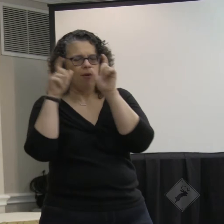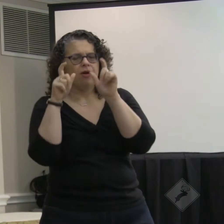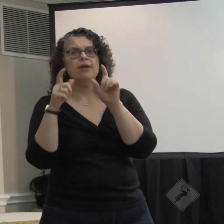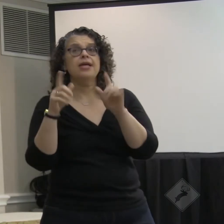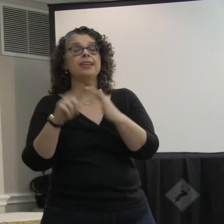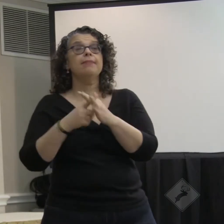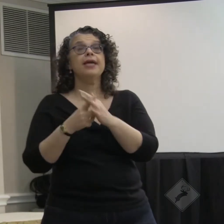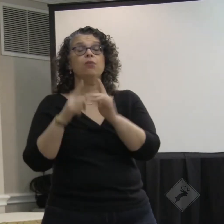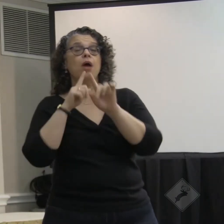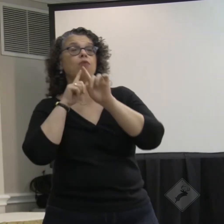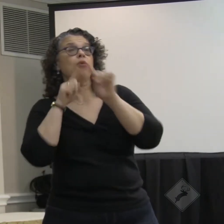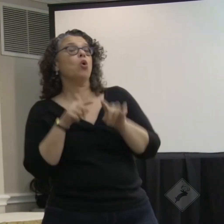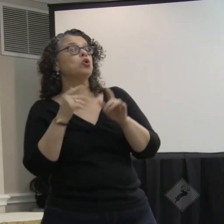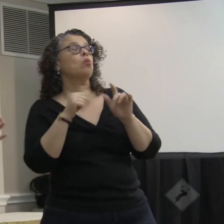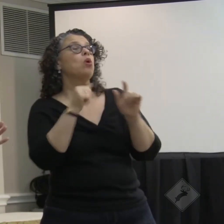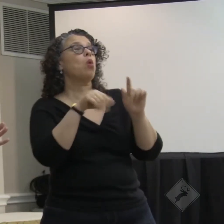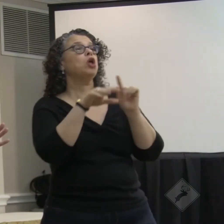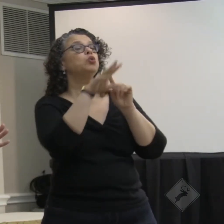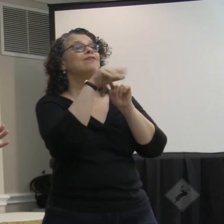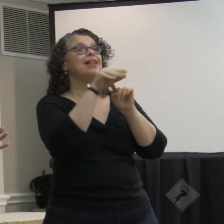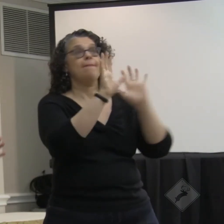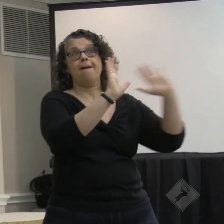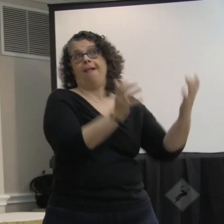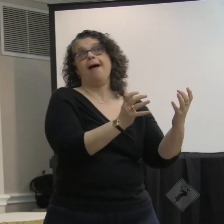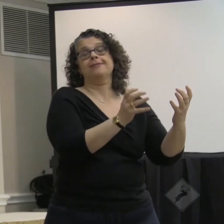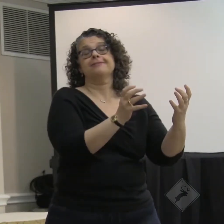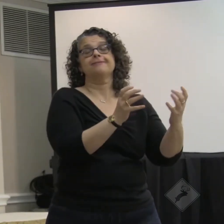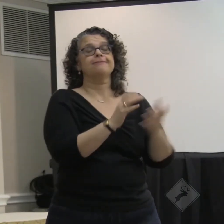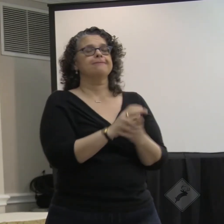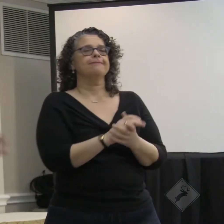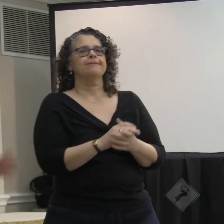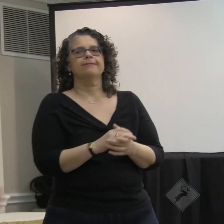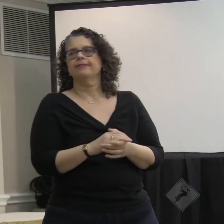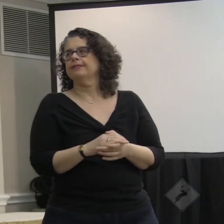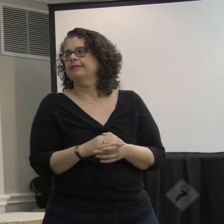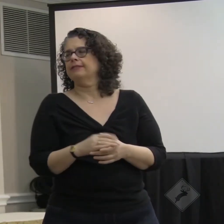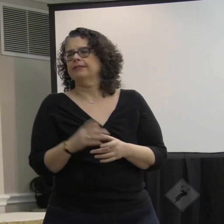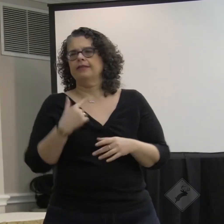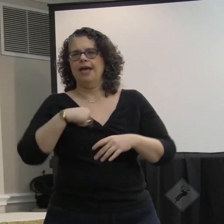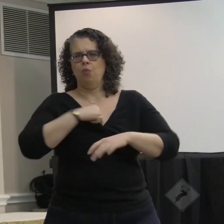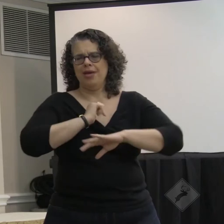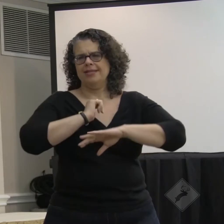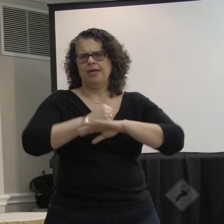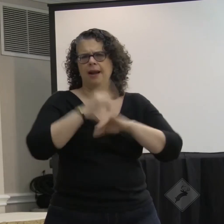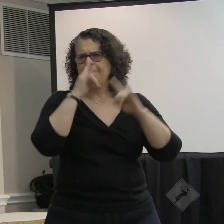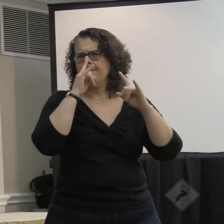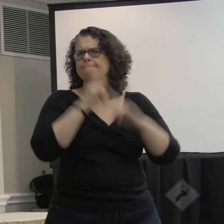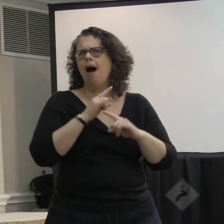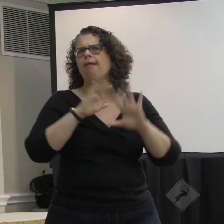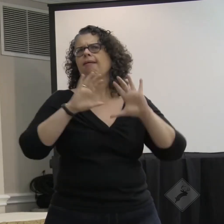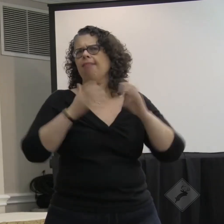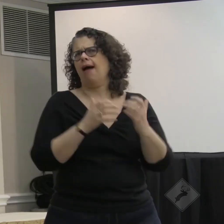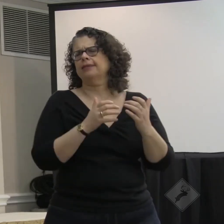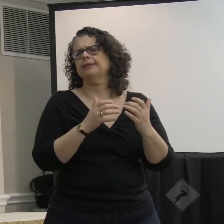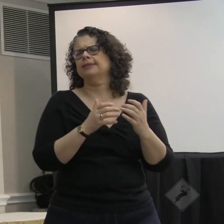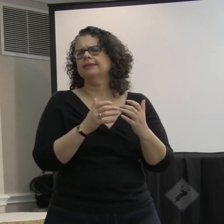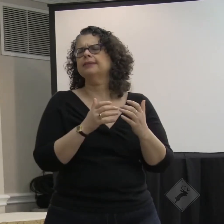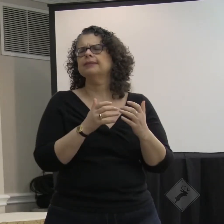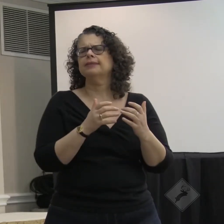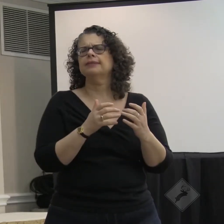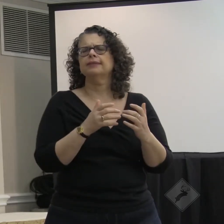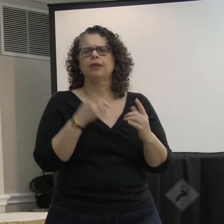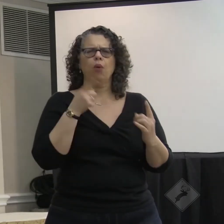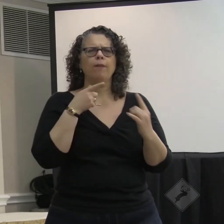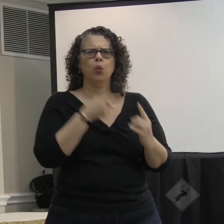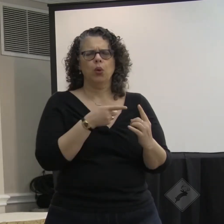would come in and we want to film your class, you know, and we actually even set up mock classes at one point,